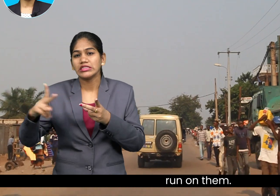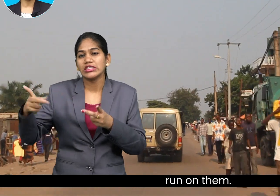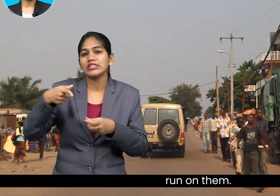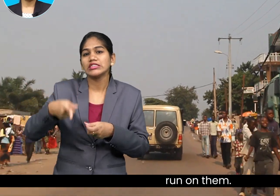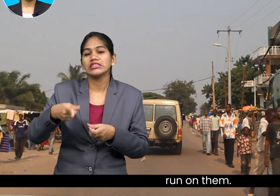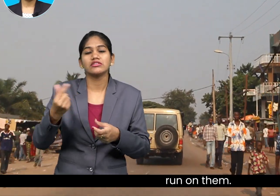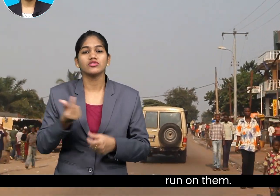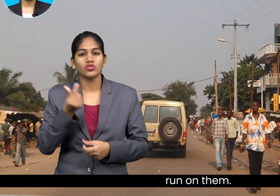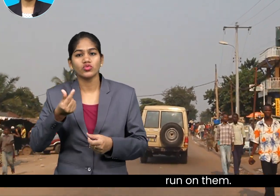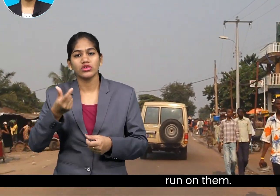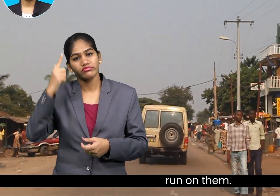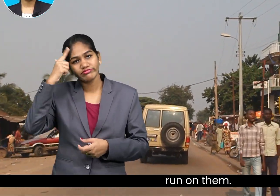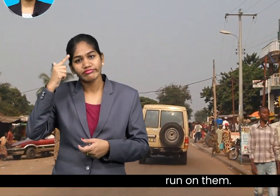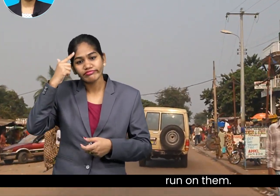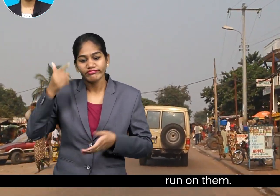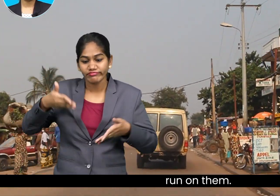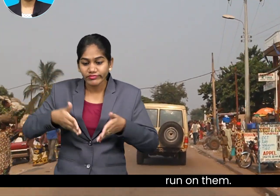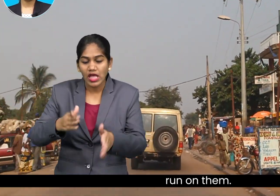on them.